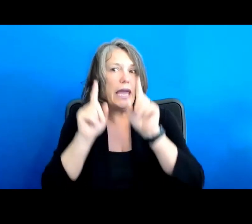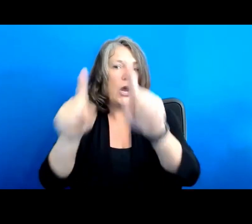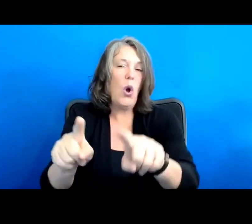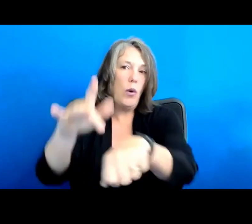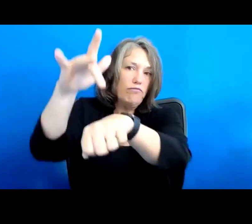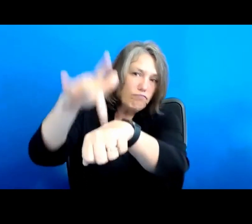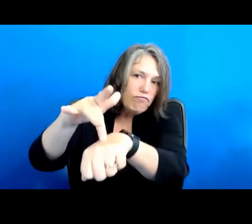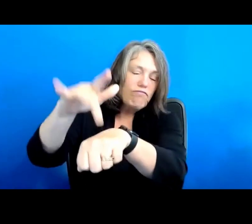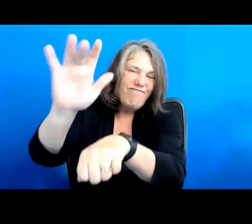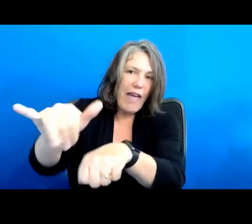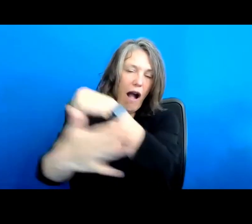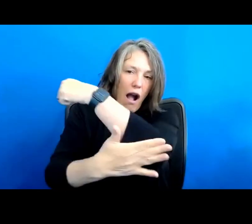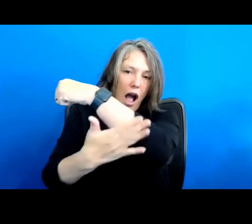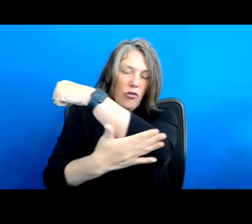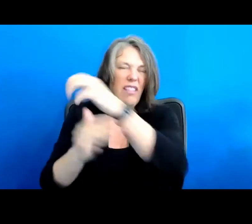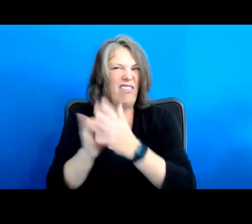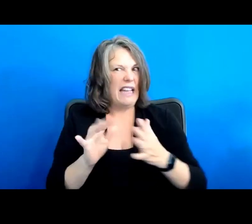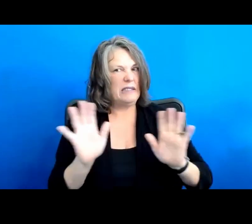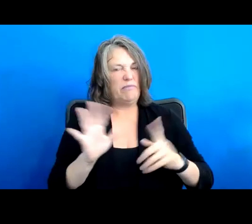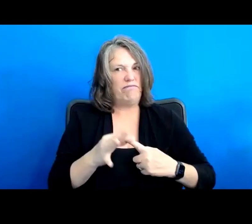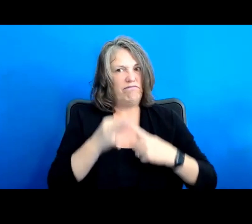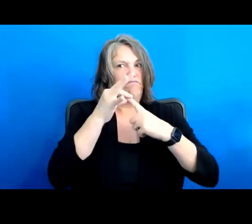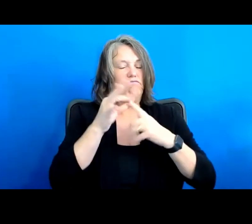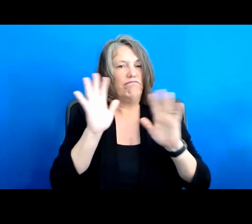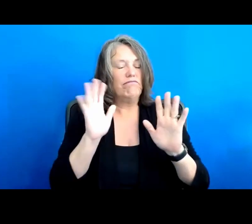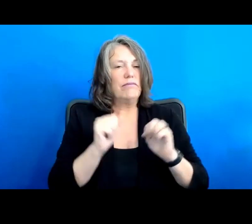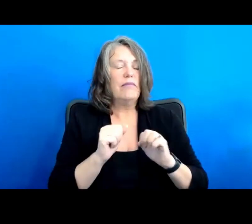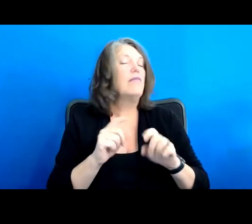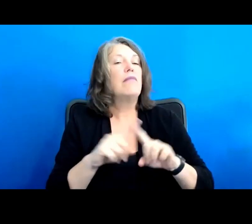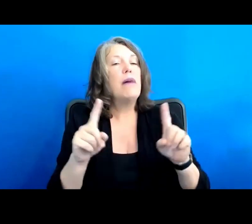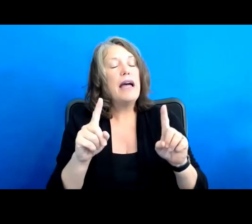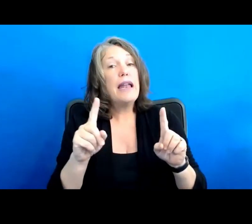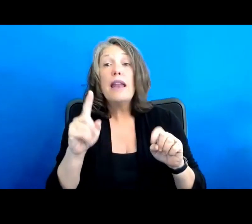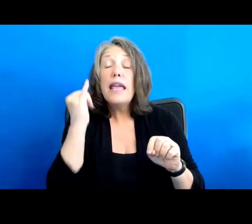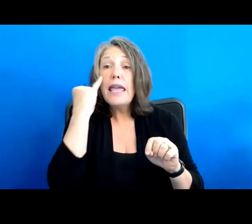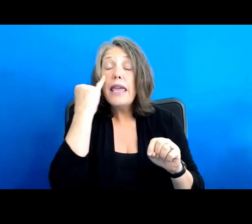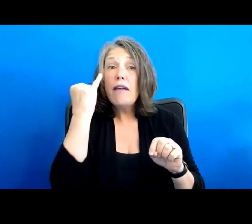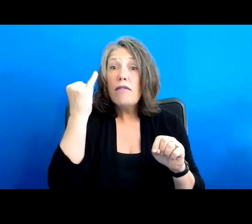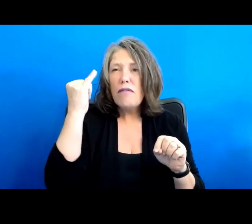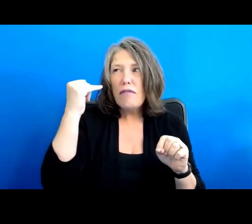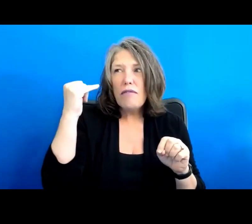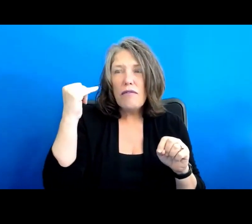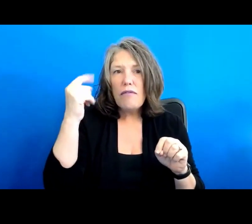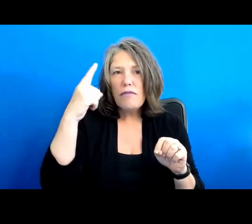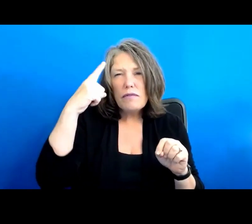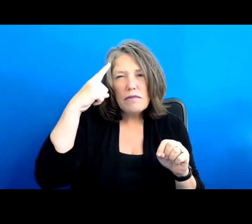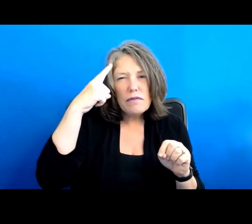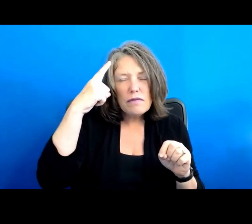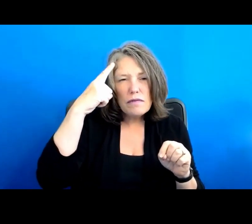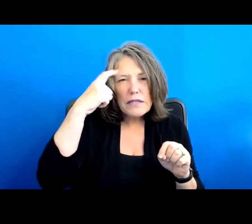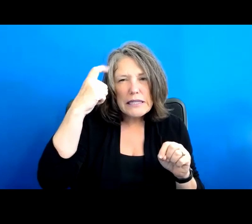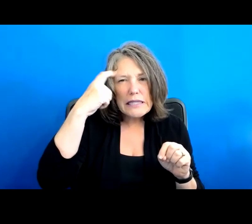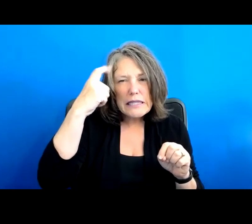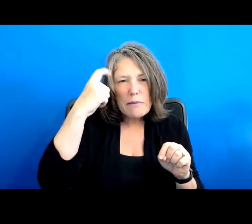exceptional. Usually, for example, if there's a suspected pattern of